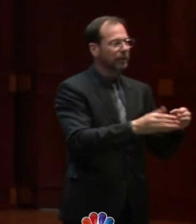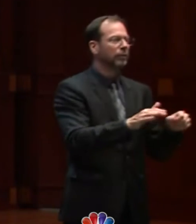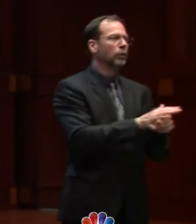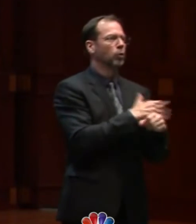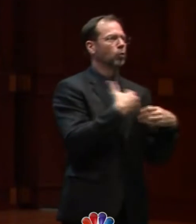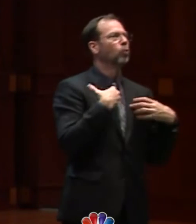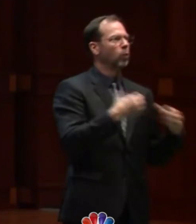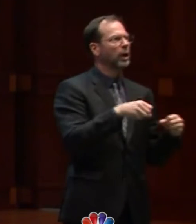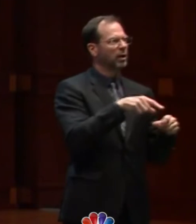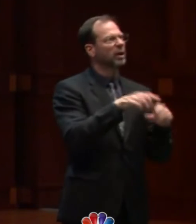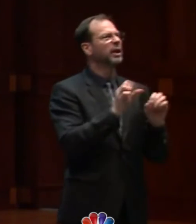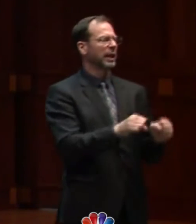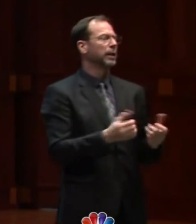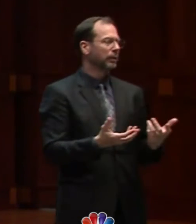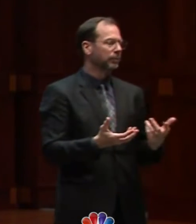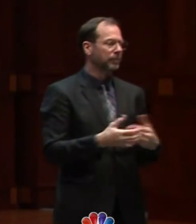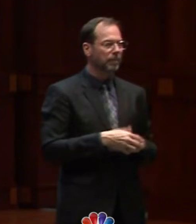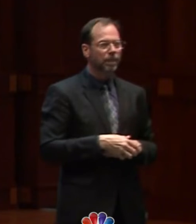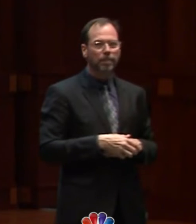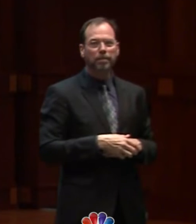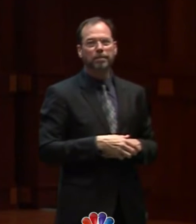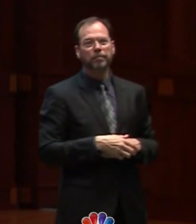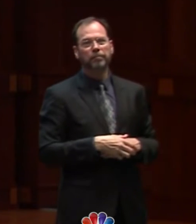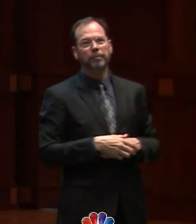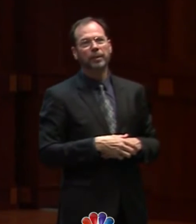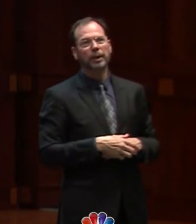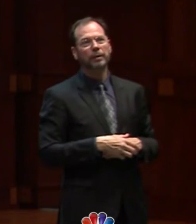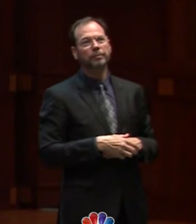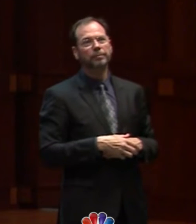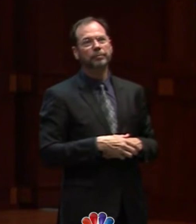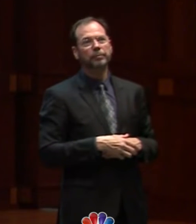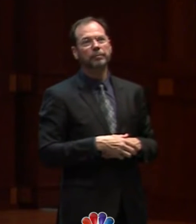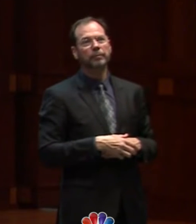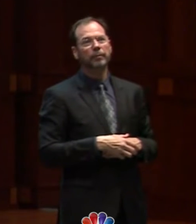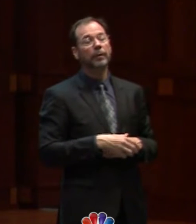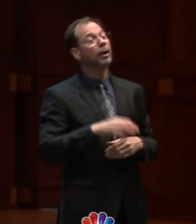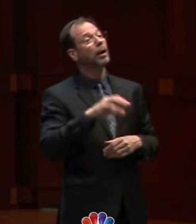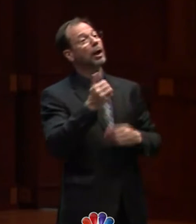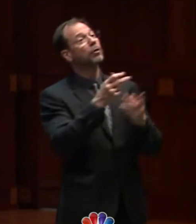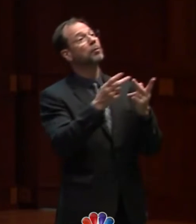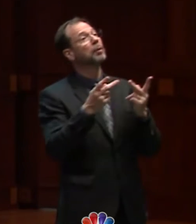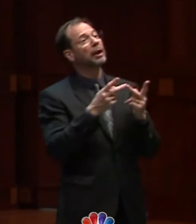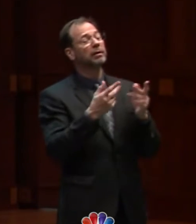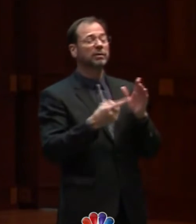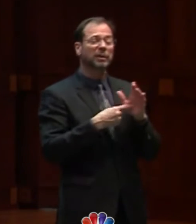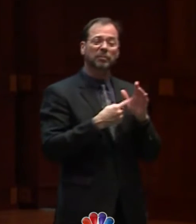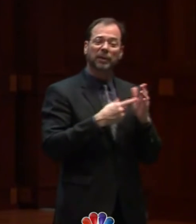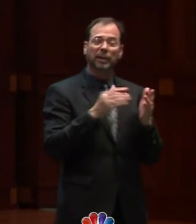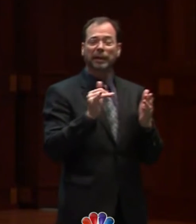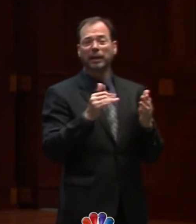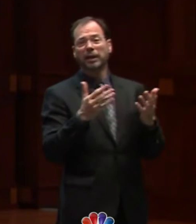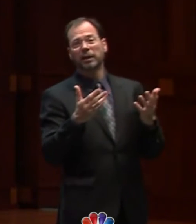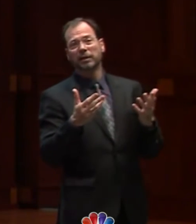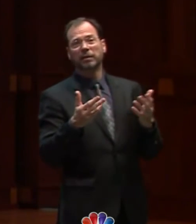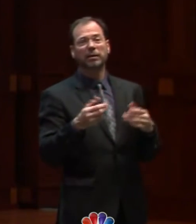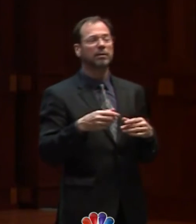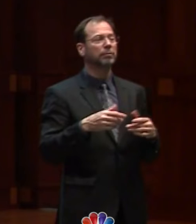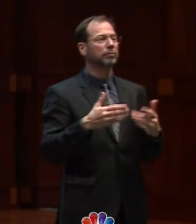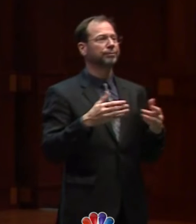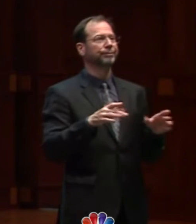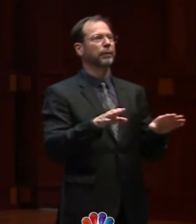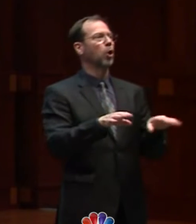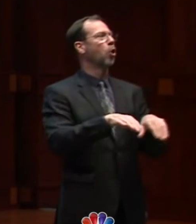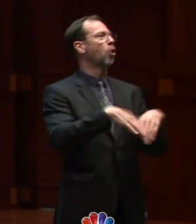that that recovery and stuff. But places that we do look to sometimes is some big open